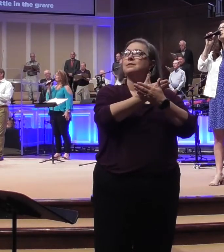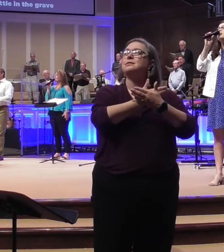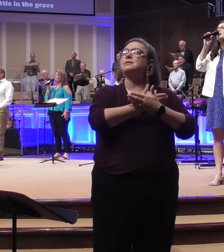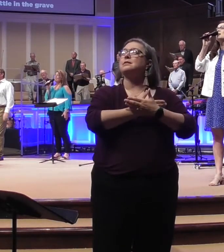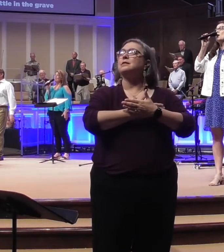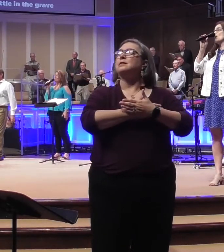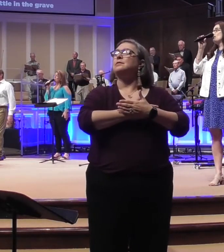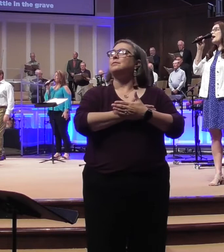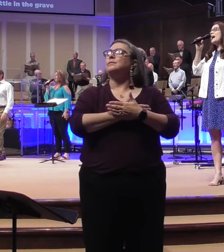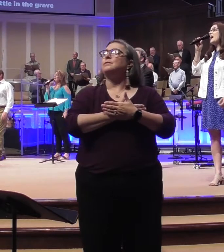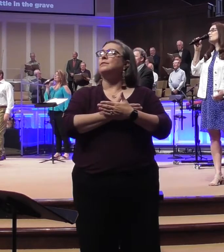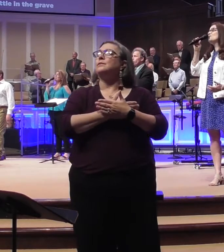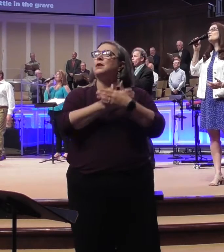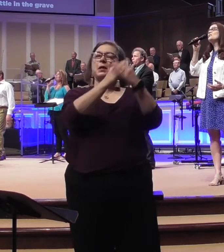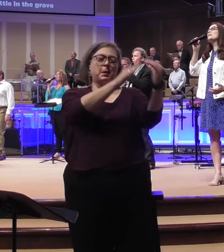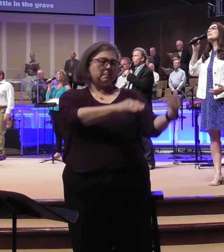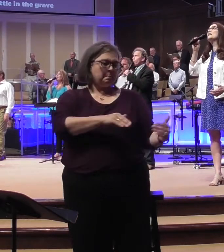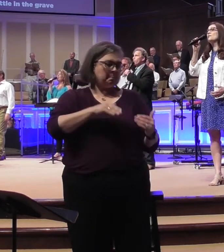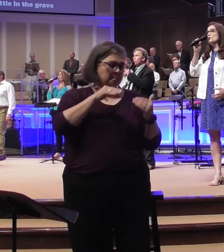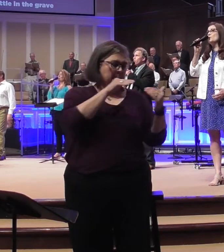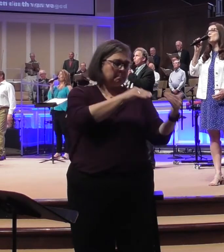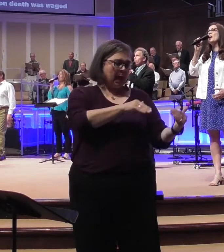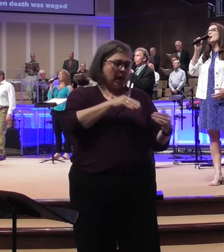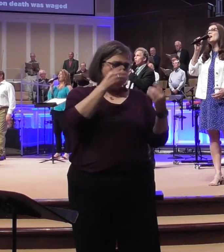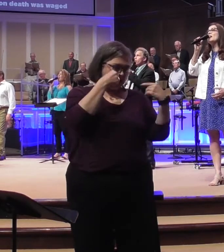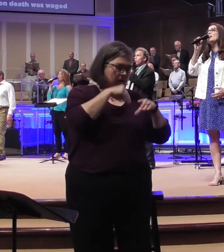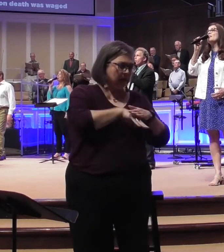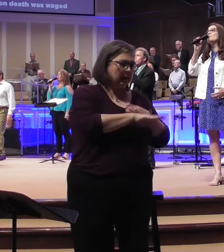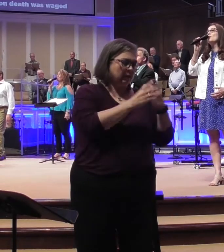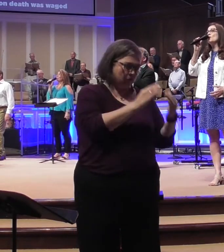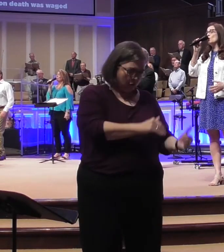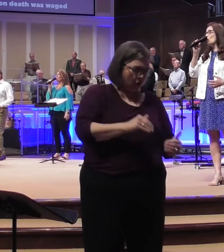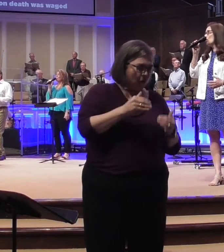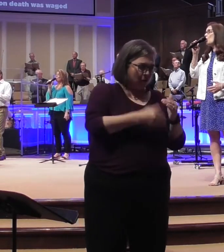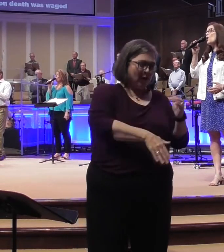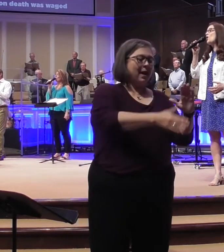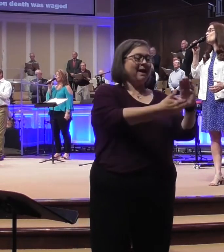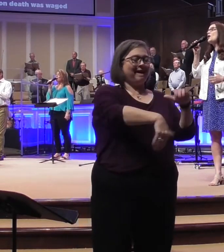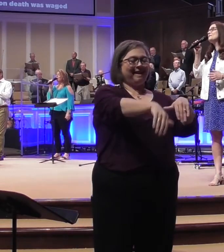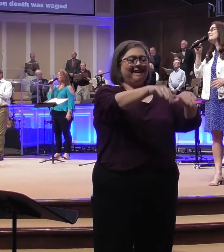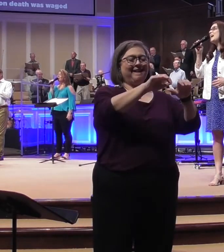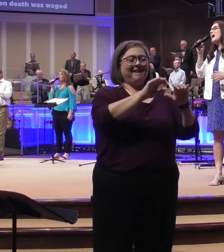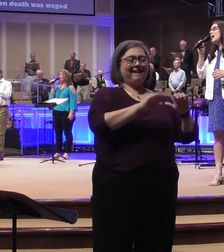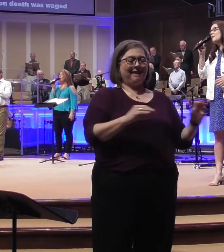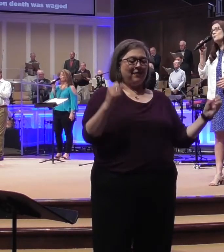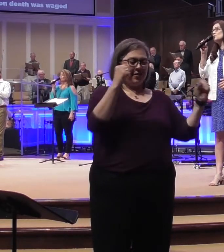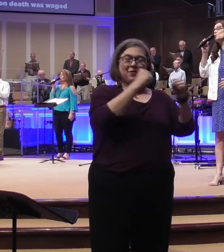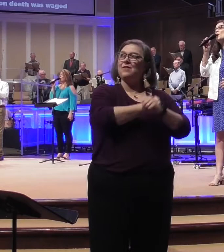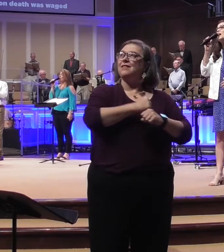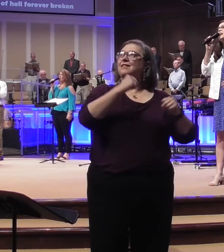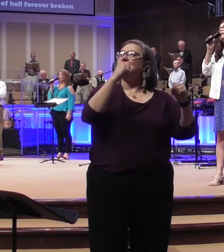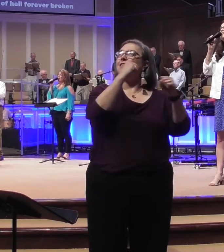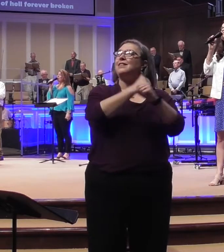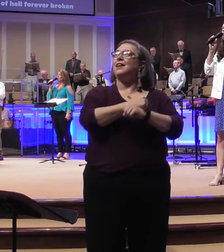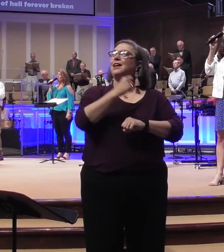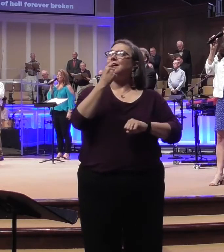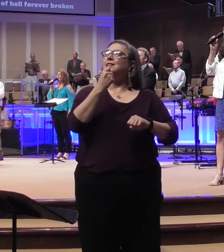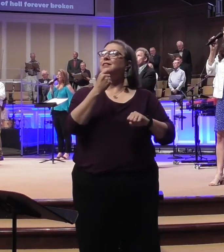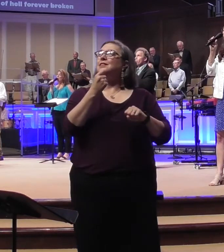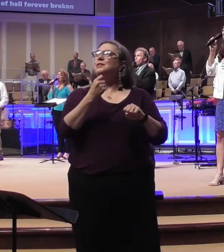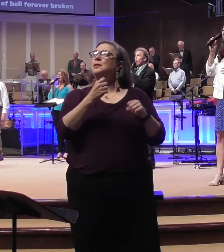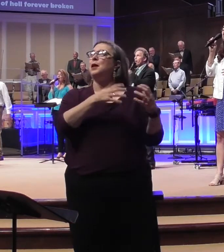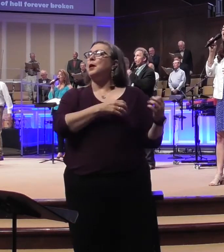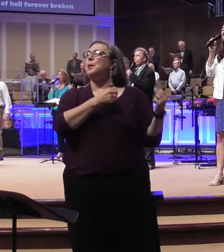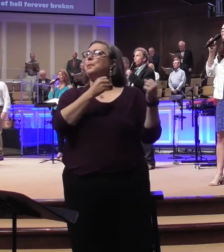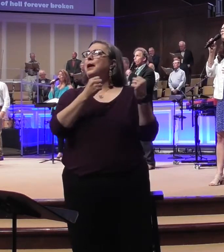darkness. A battle in the grave, a war on death was waged.